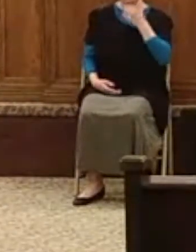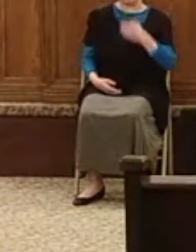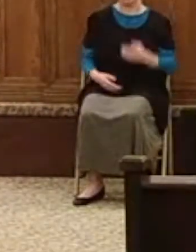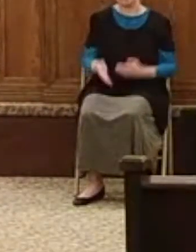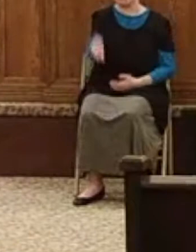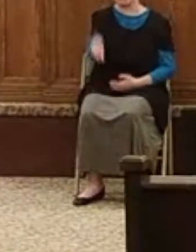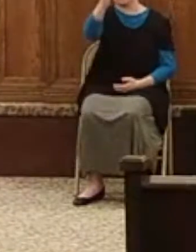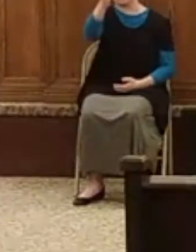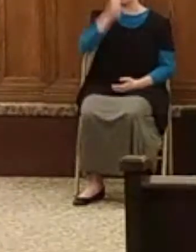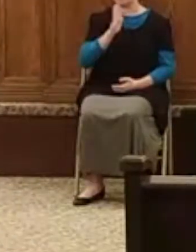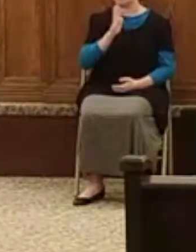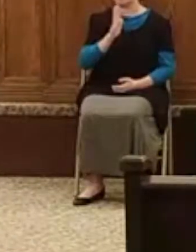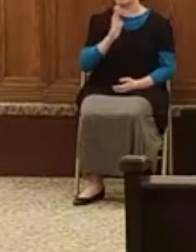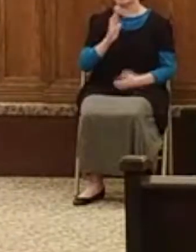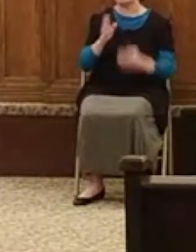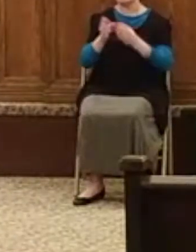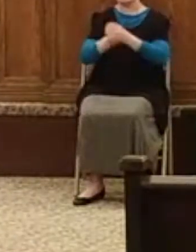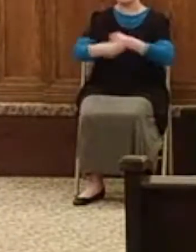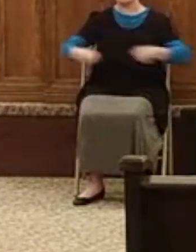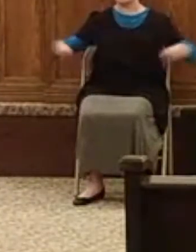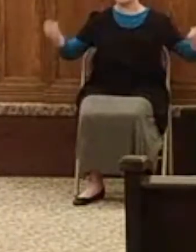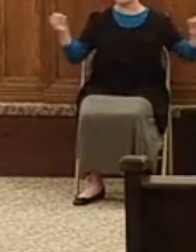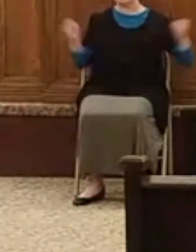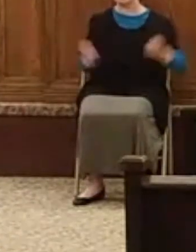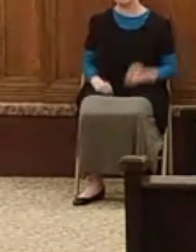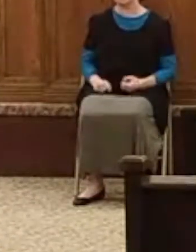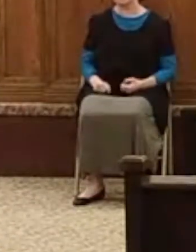Hallelujah. If God had not saved us,